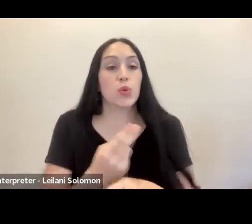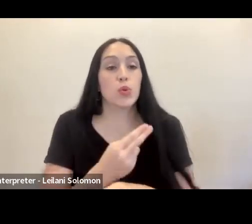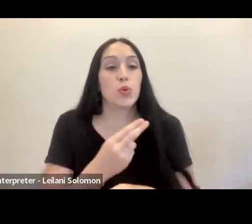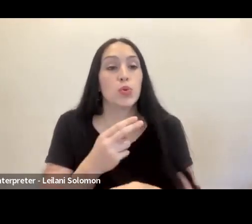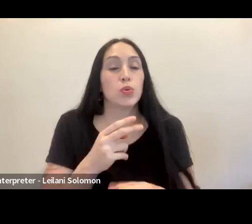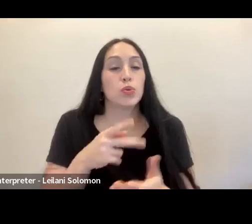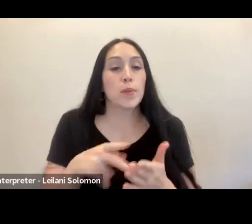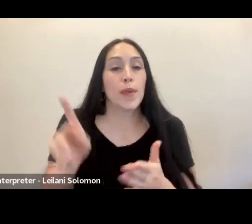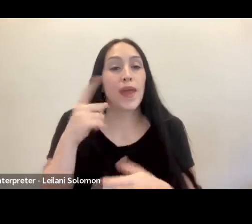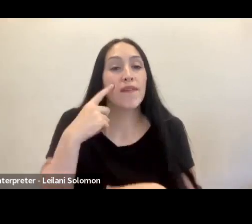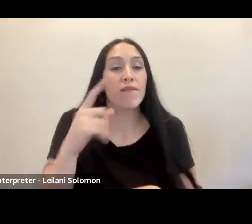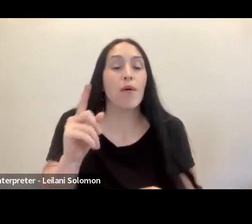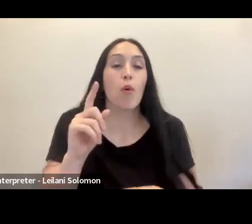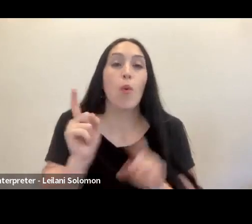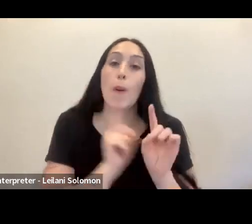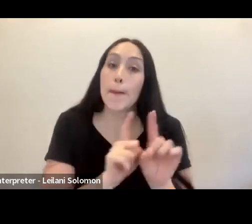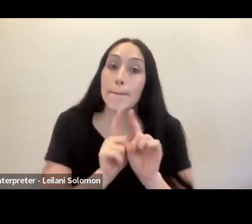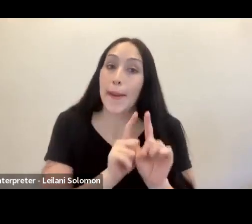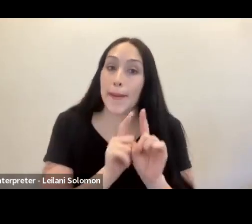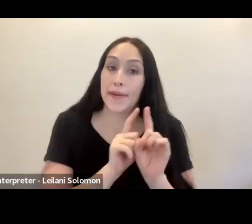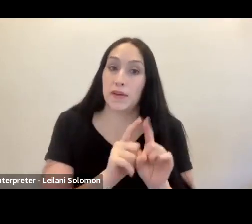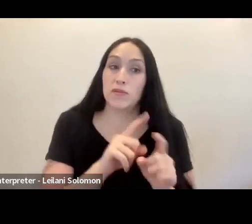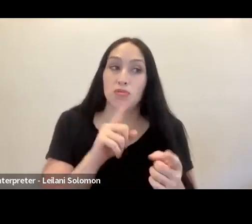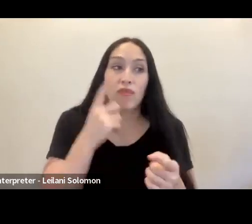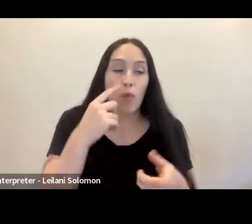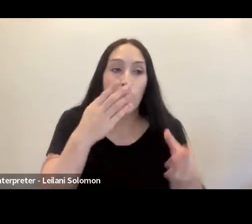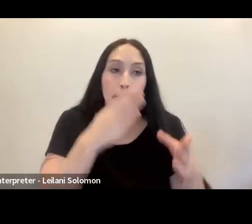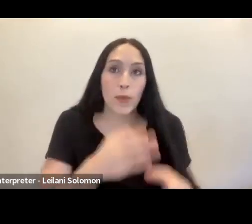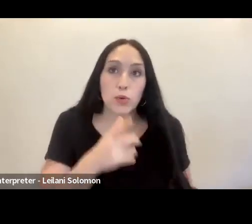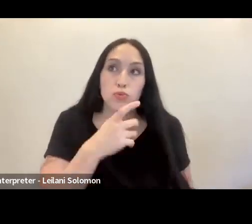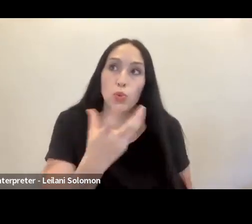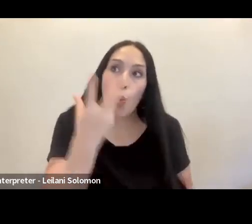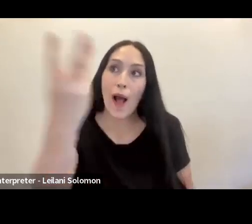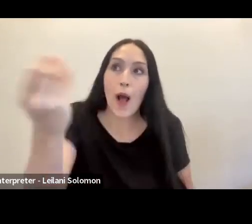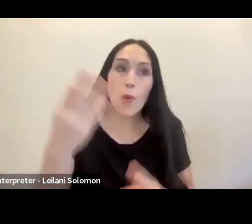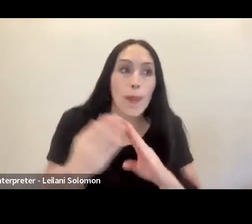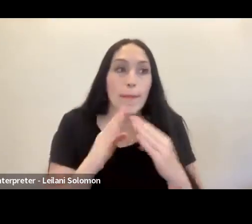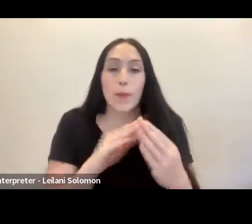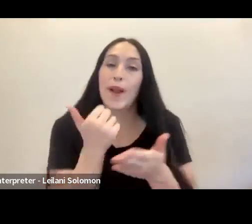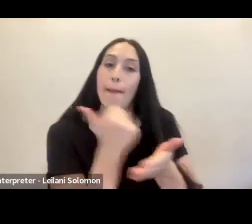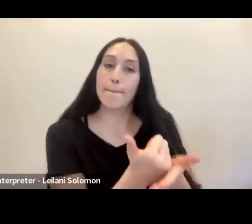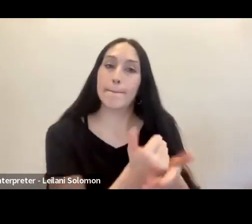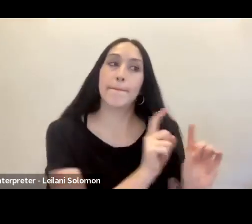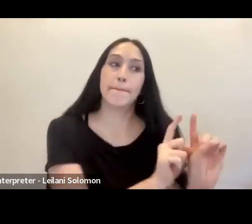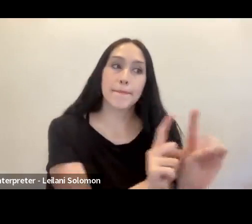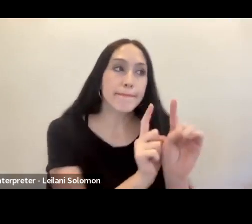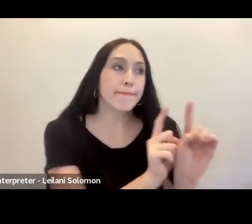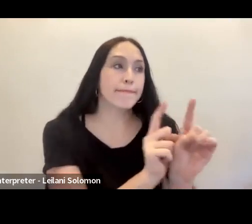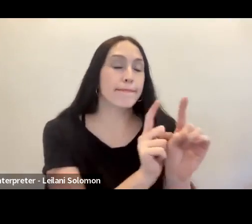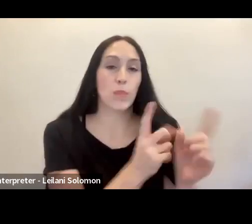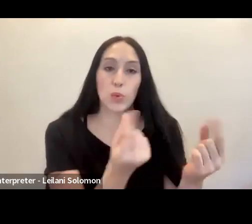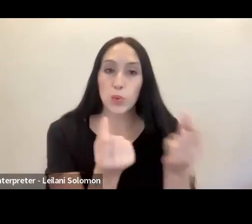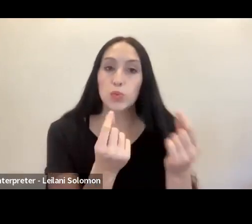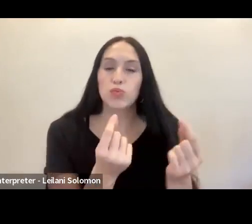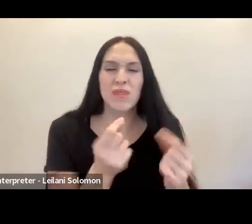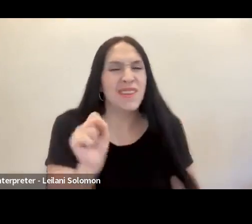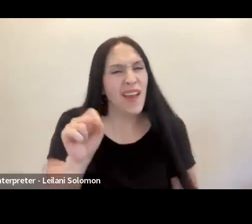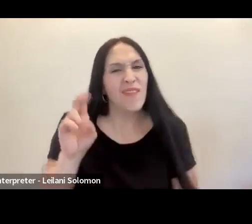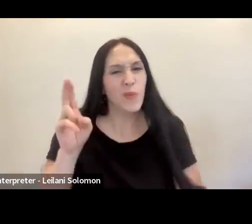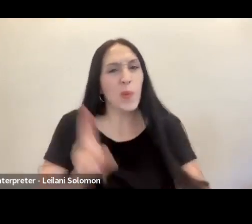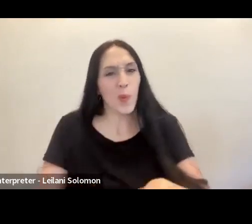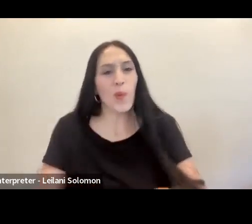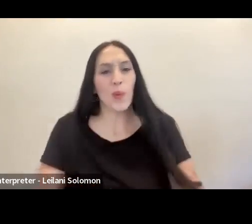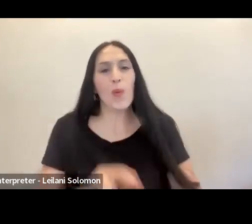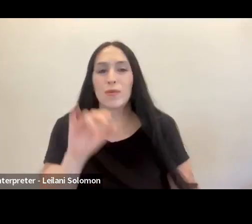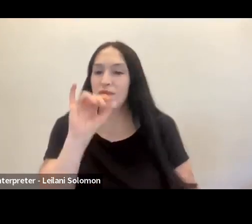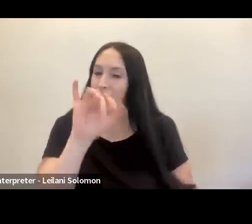in the community twice a week? Of course, right? I mean, that's a great use of able account funds to give somebody that quality